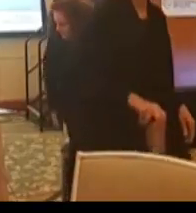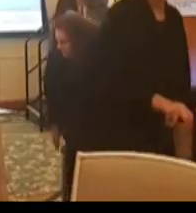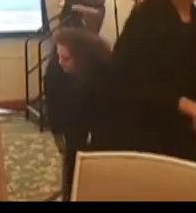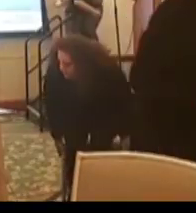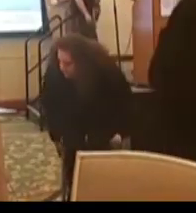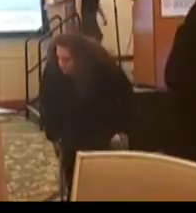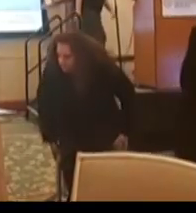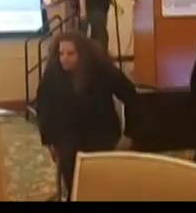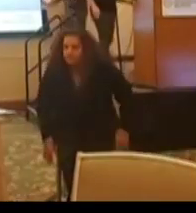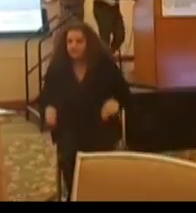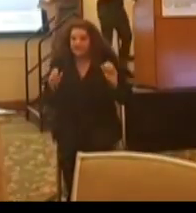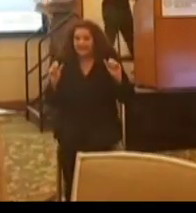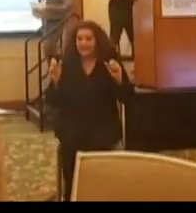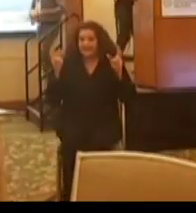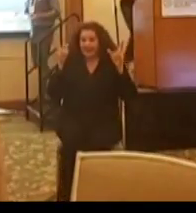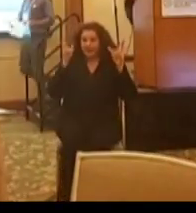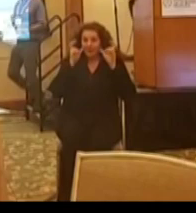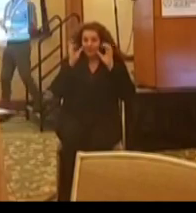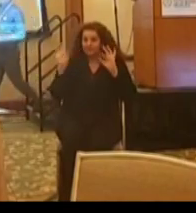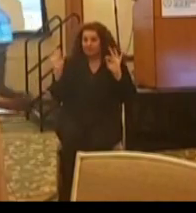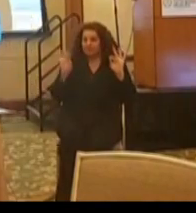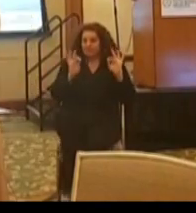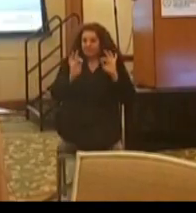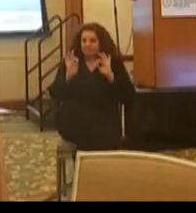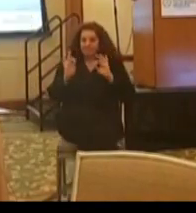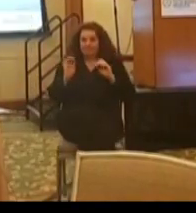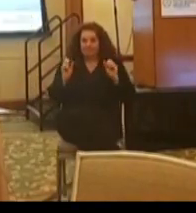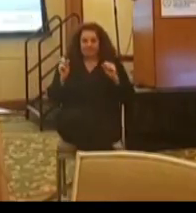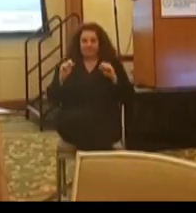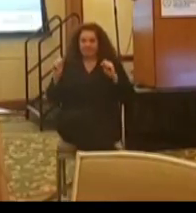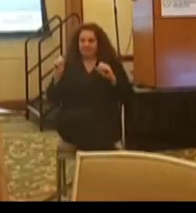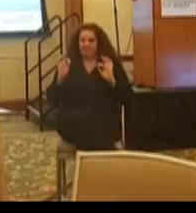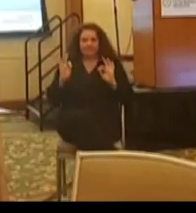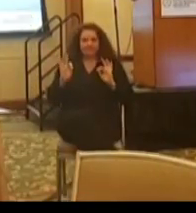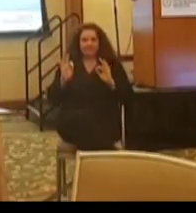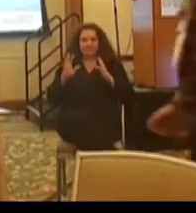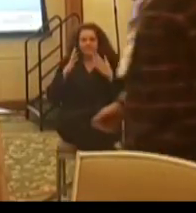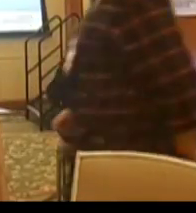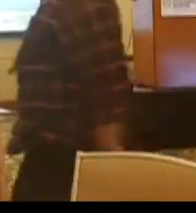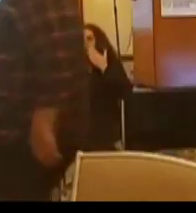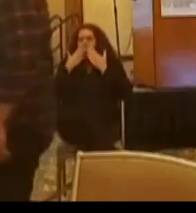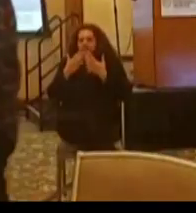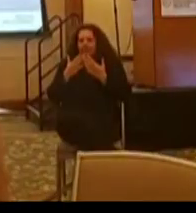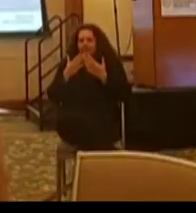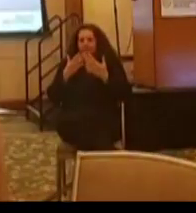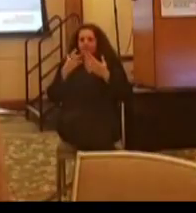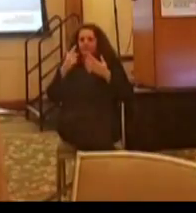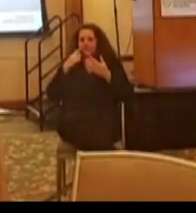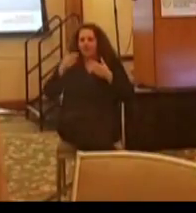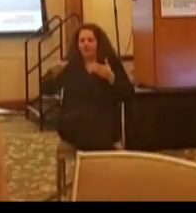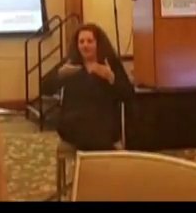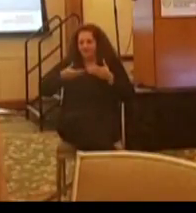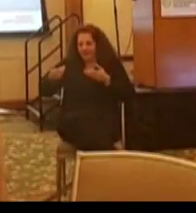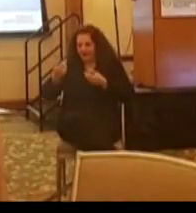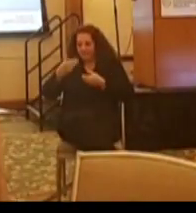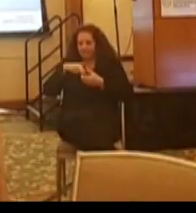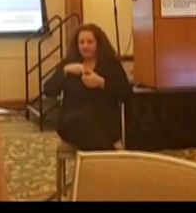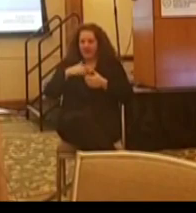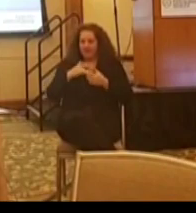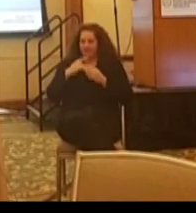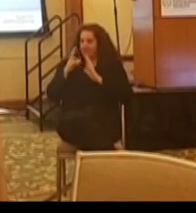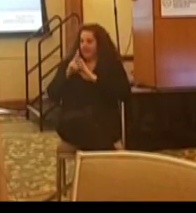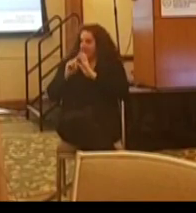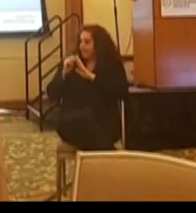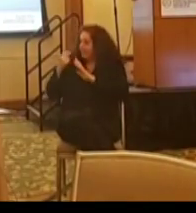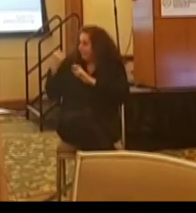Can you all hear me? Yeah. Okay, excellent. Well, thank you so much for having me. After the video, I feel like I probably even know you.